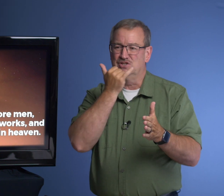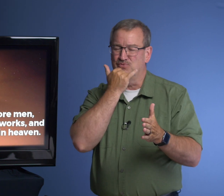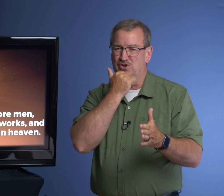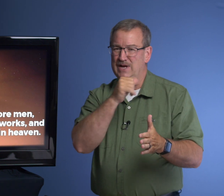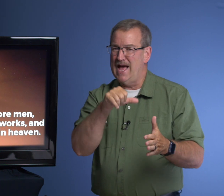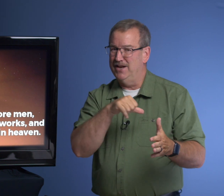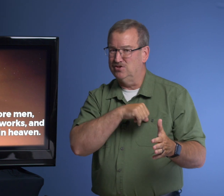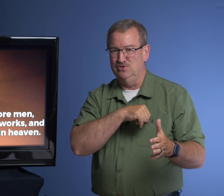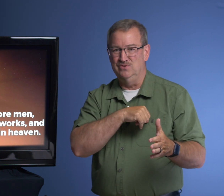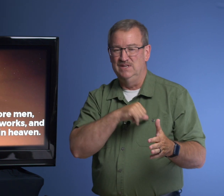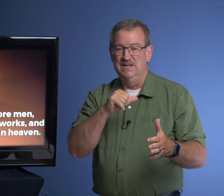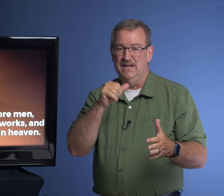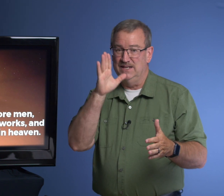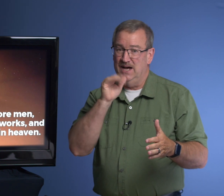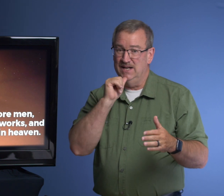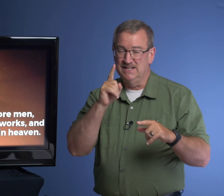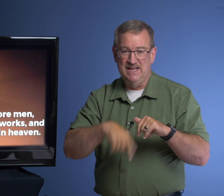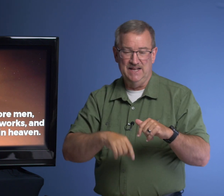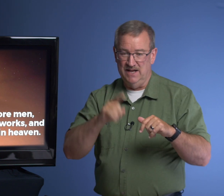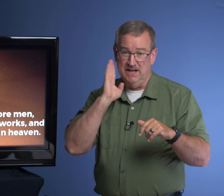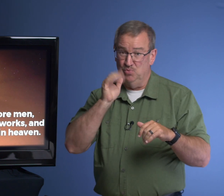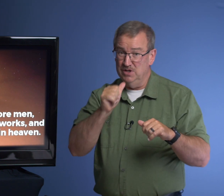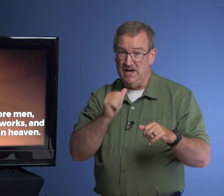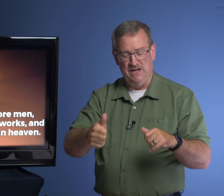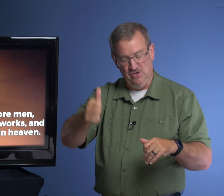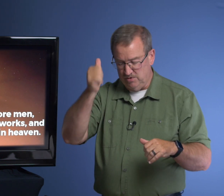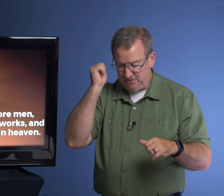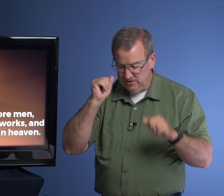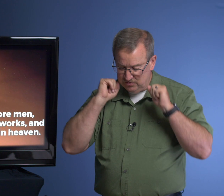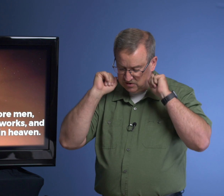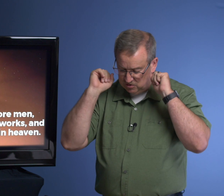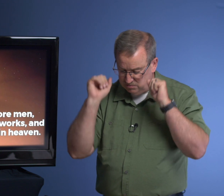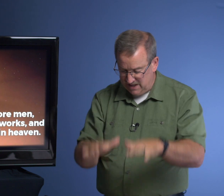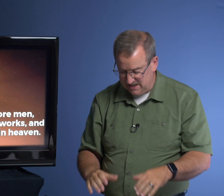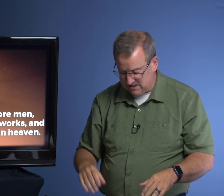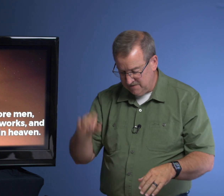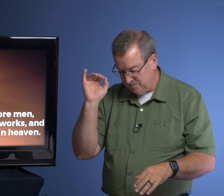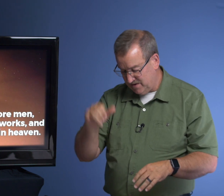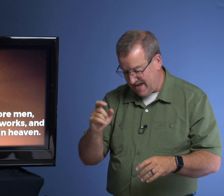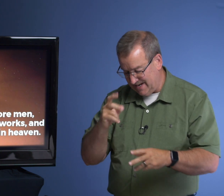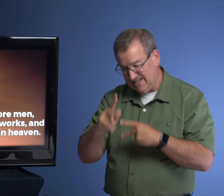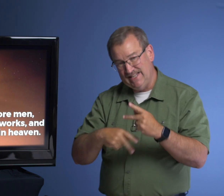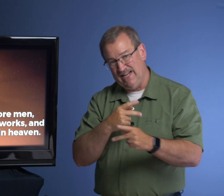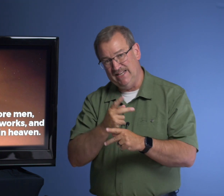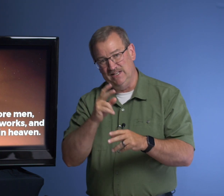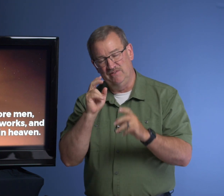a wrong attitude. And God cannot and will not, He'll refuse to bless that kind of